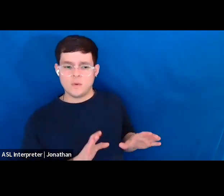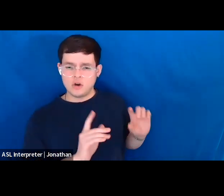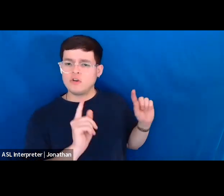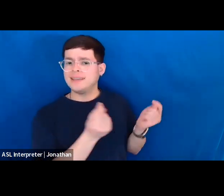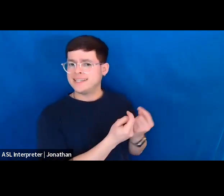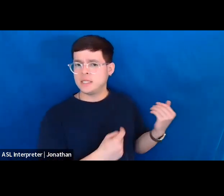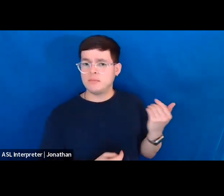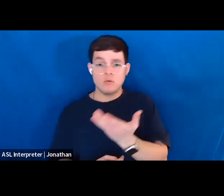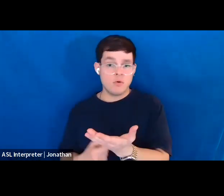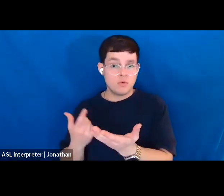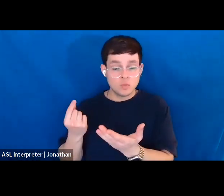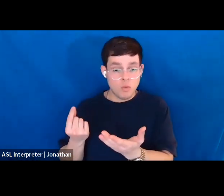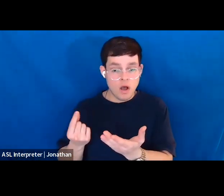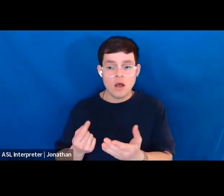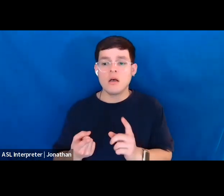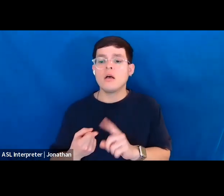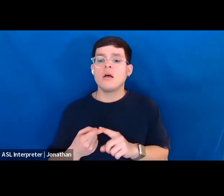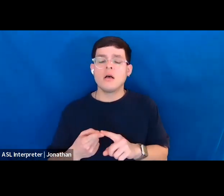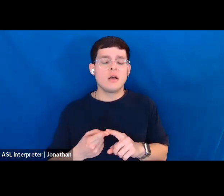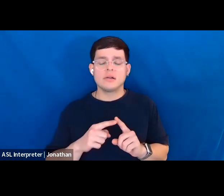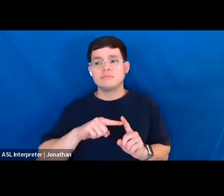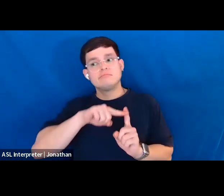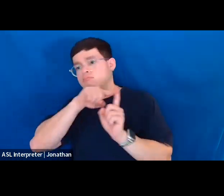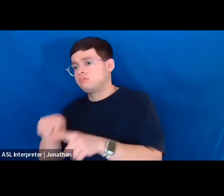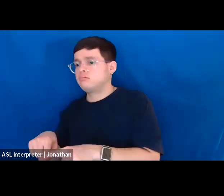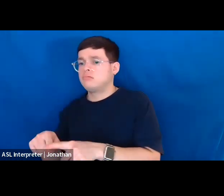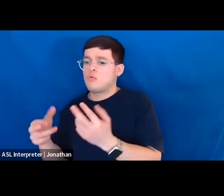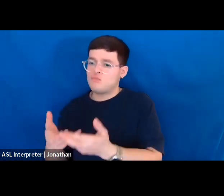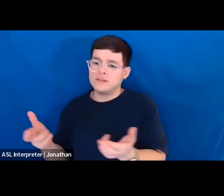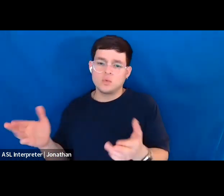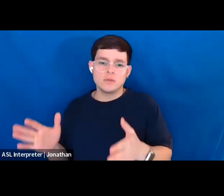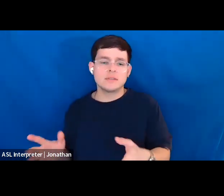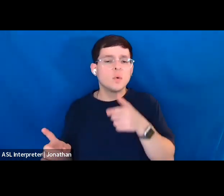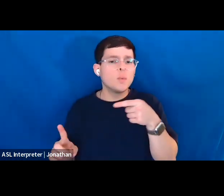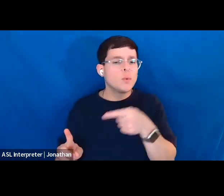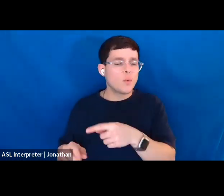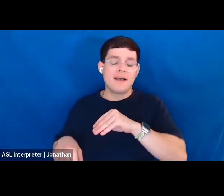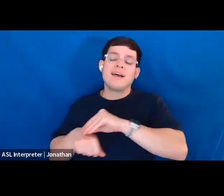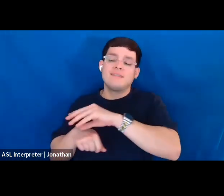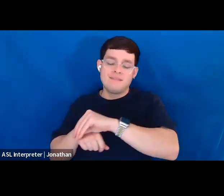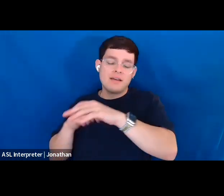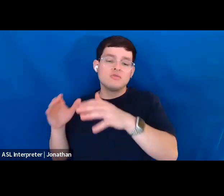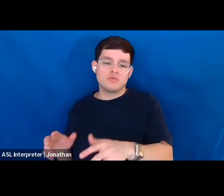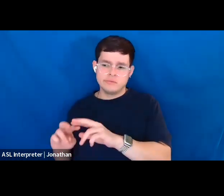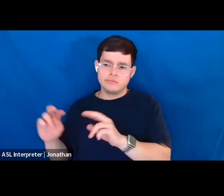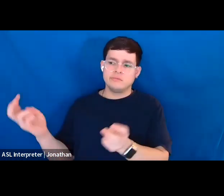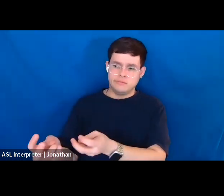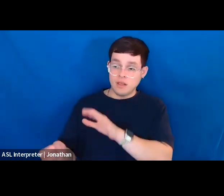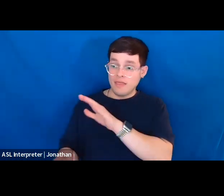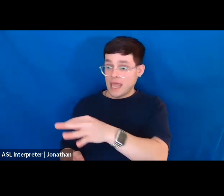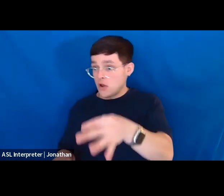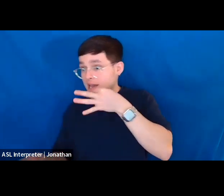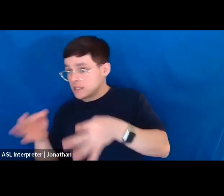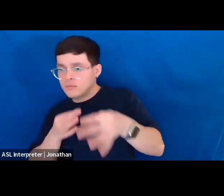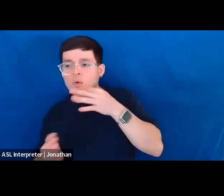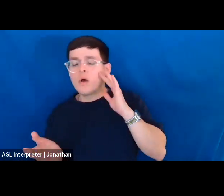is that we lean on our resources of advisors. And so we will leverage the expertise of the